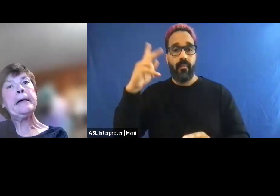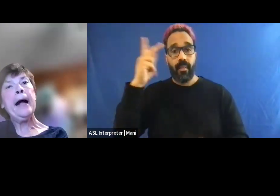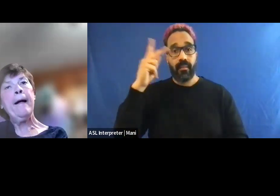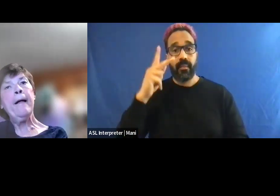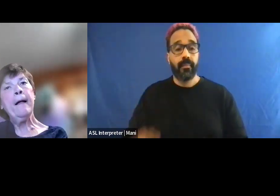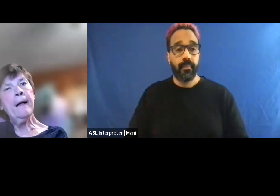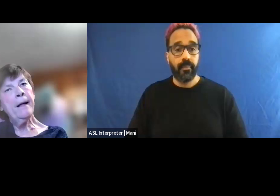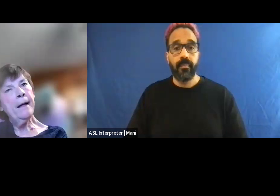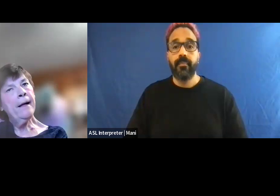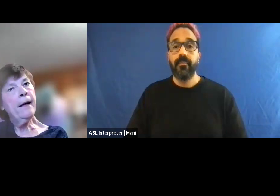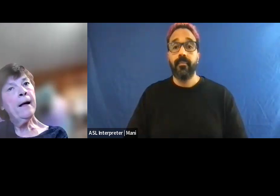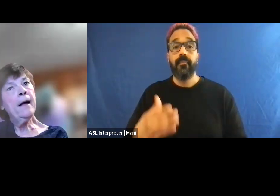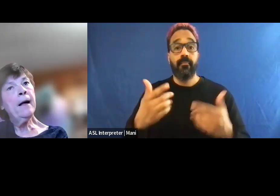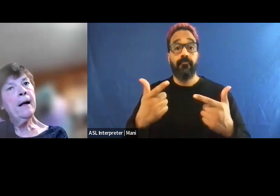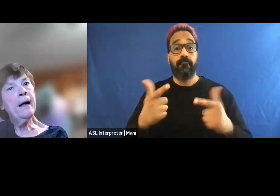Okay, go ahead.